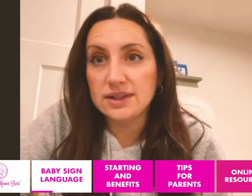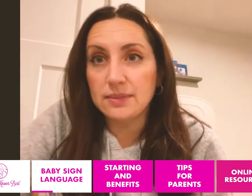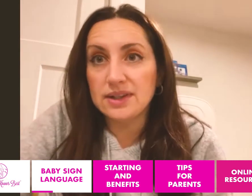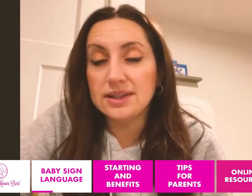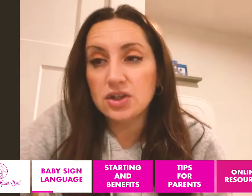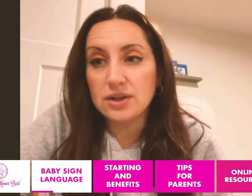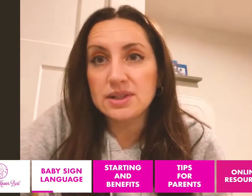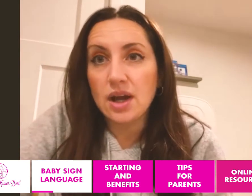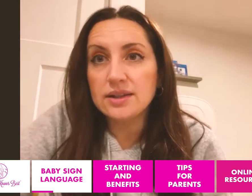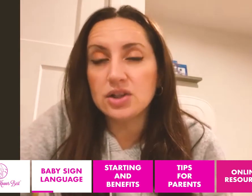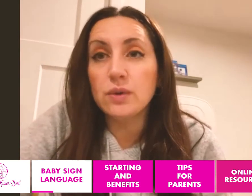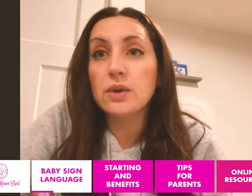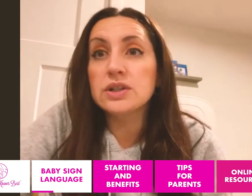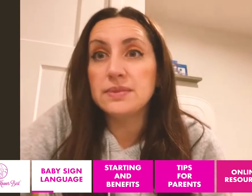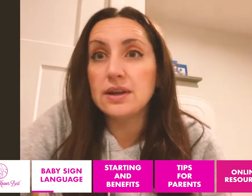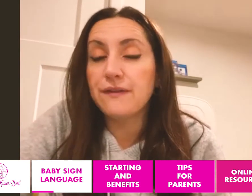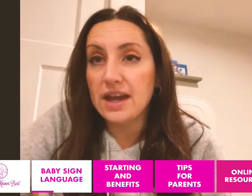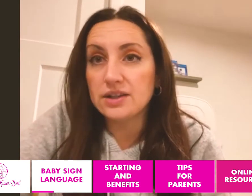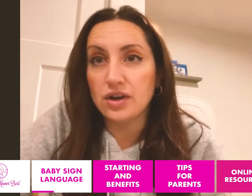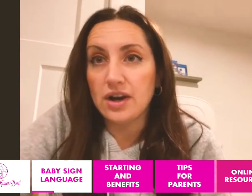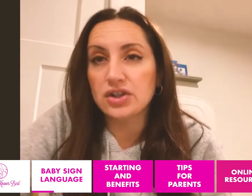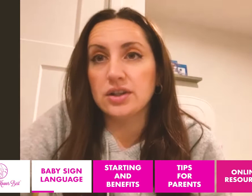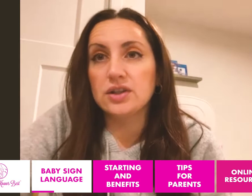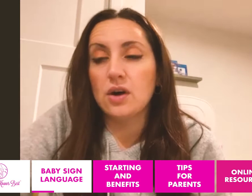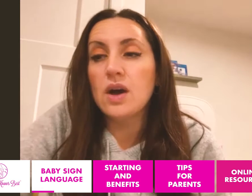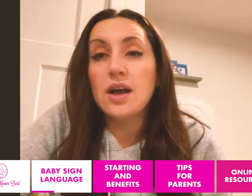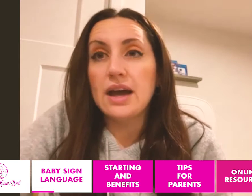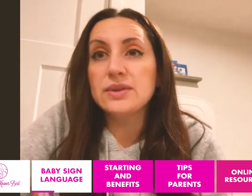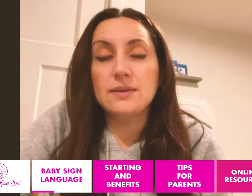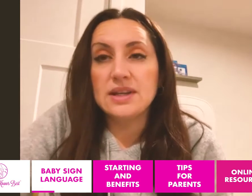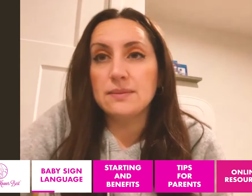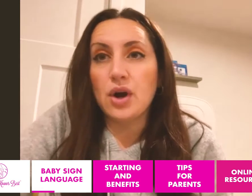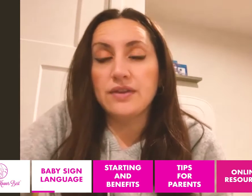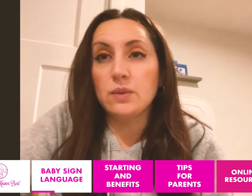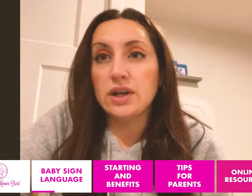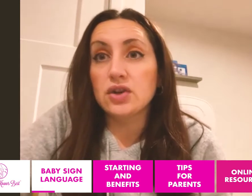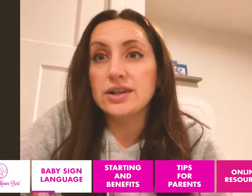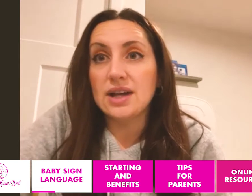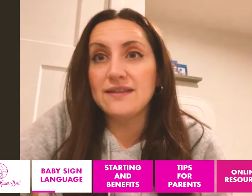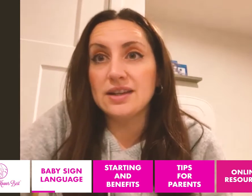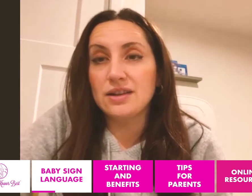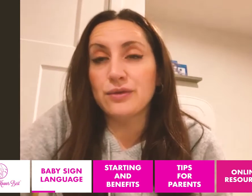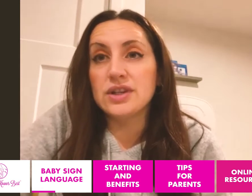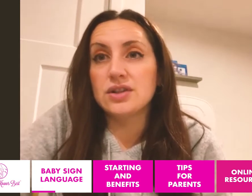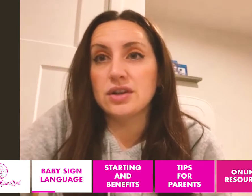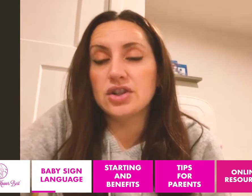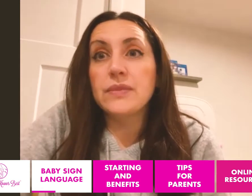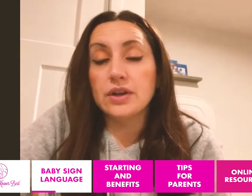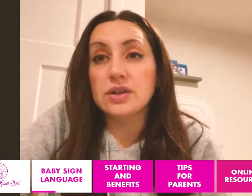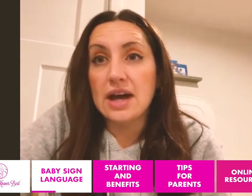to teach some signs to, they were speaking faster actually. So that was the amazing part. And then when I started diving into the research, there's a lot of